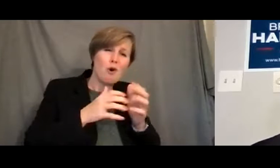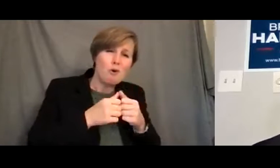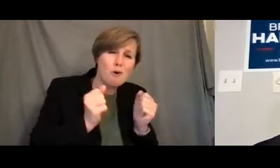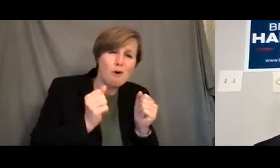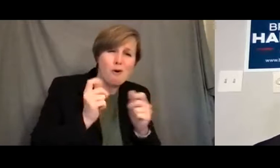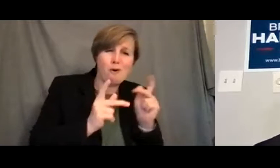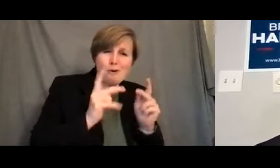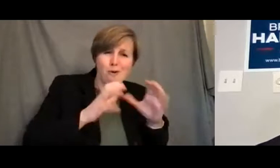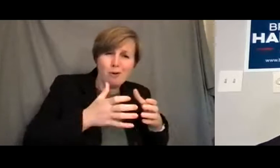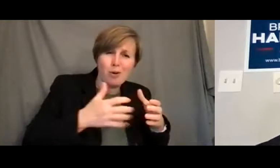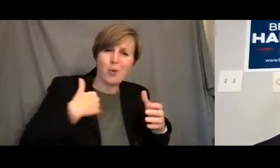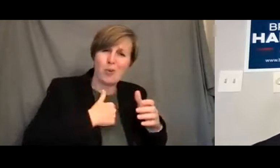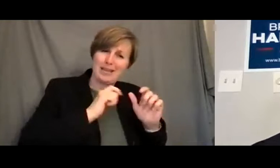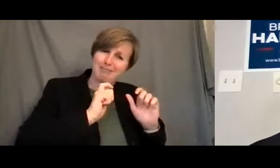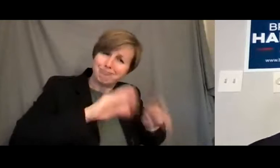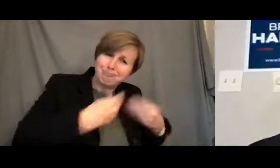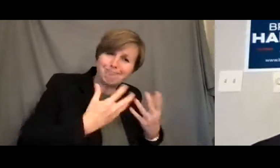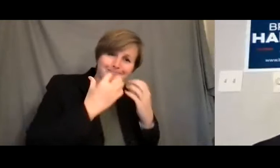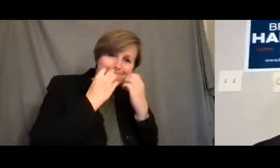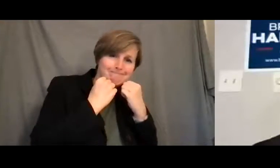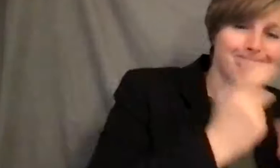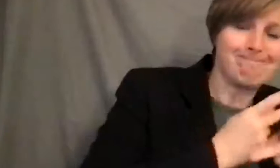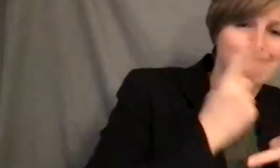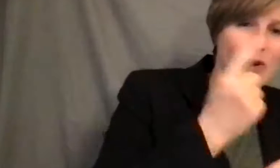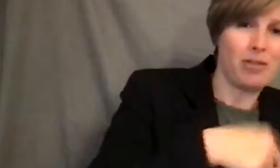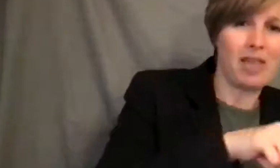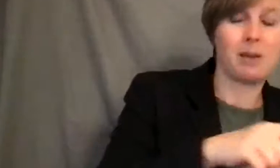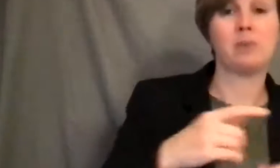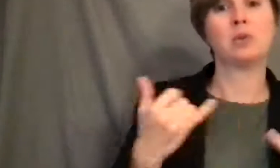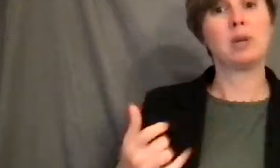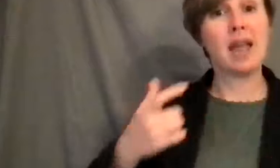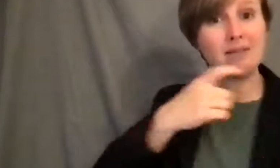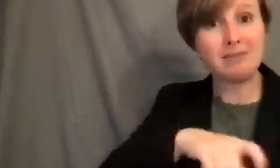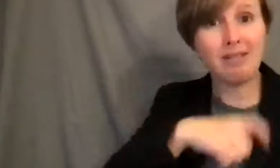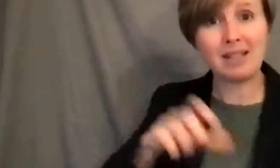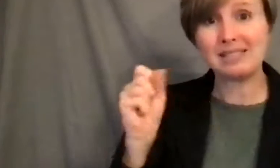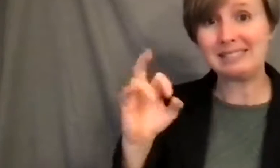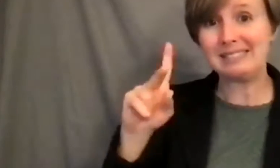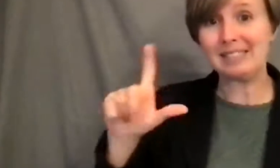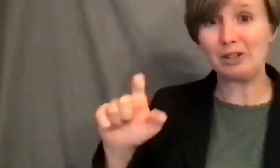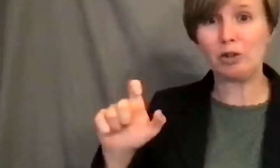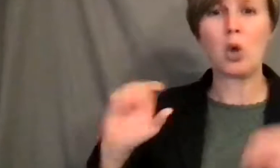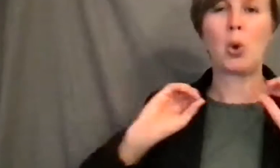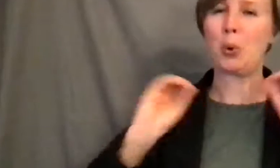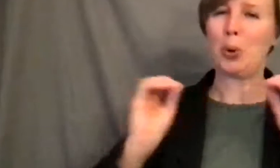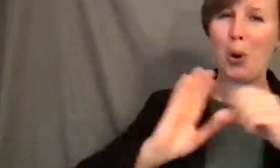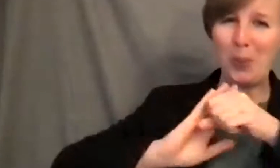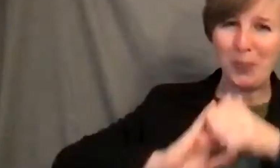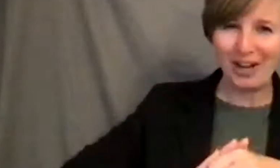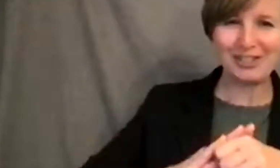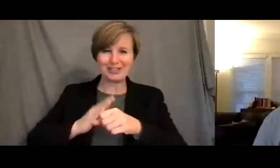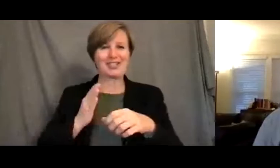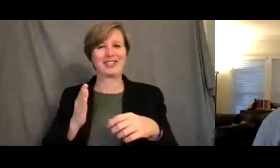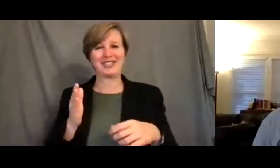Thank you so much. And lastly, we'll turn this question over to Delegate Sickles, who's under no pressure to give a perfect answer after being queued up as